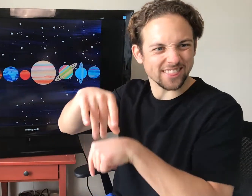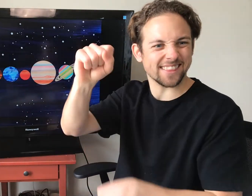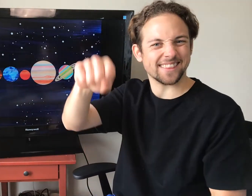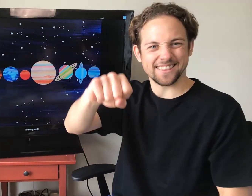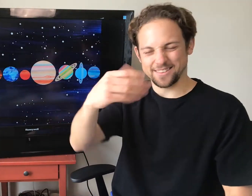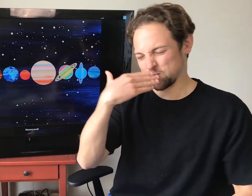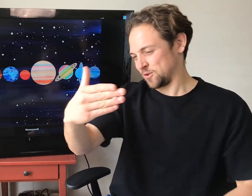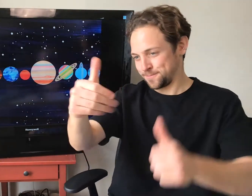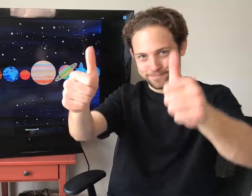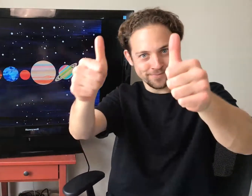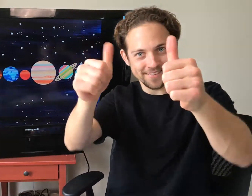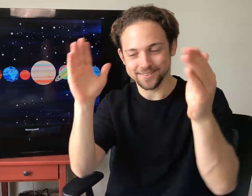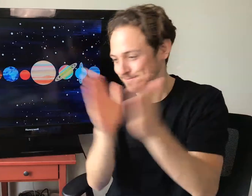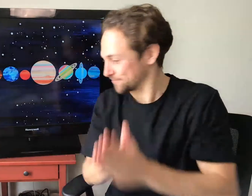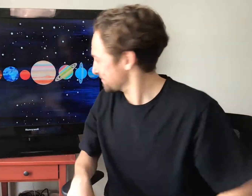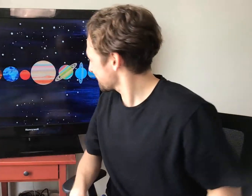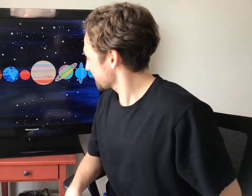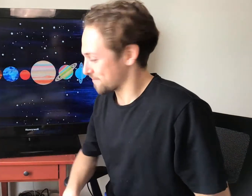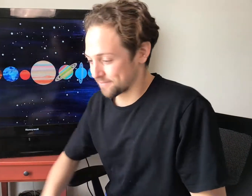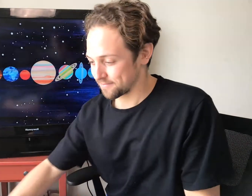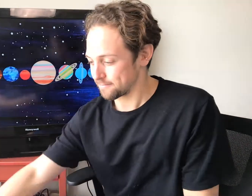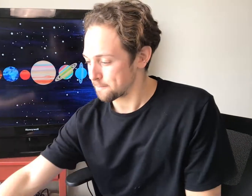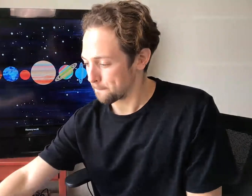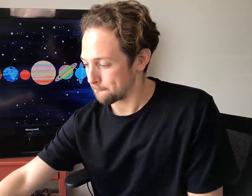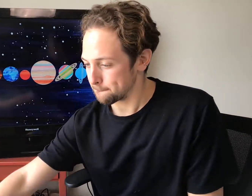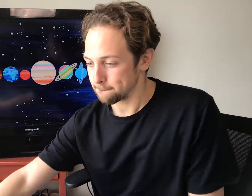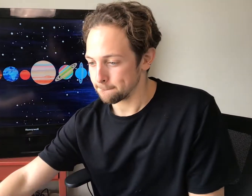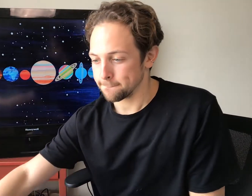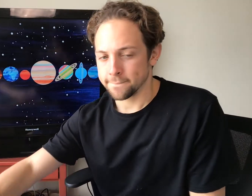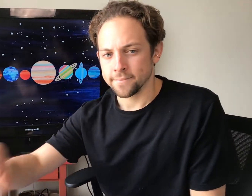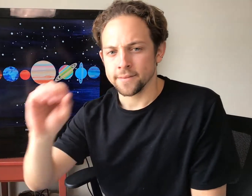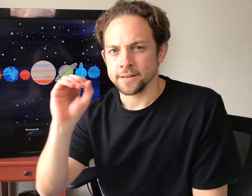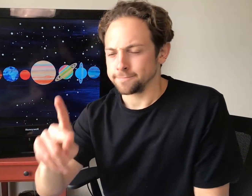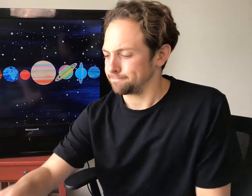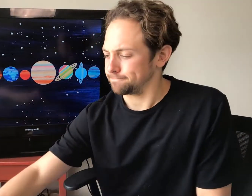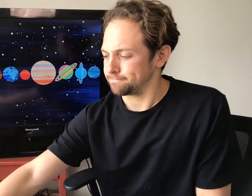It's this third planet, planet Earth. Great job.